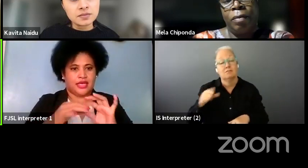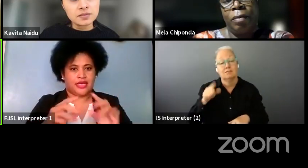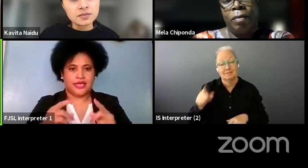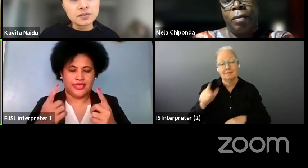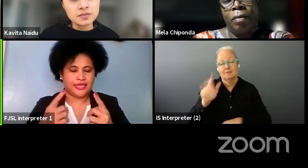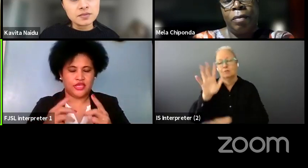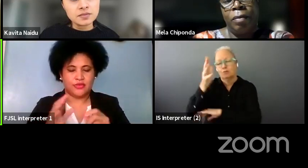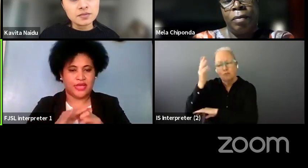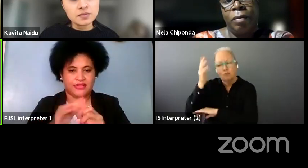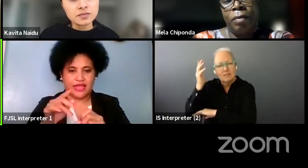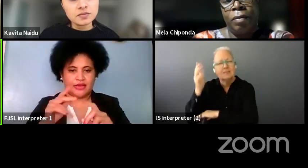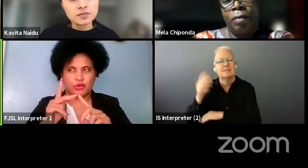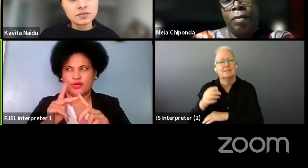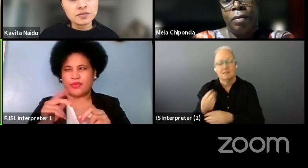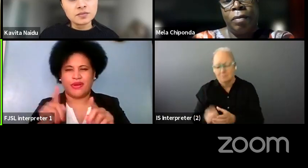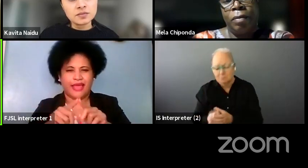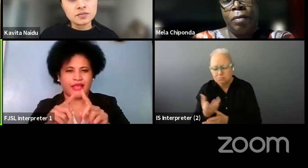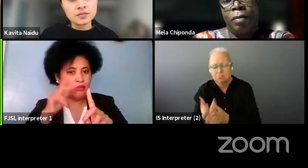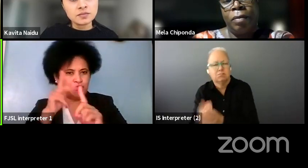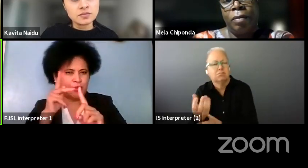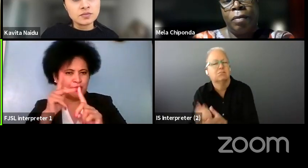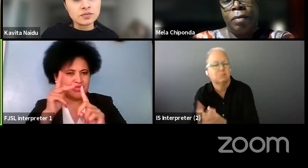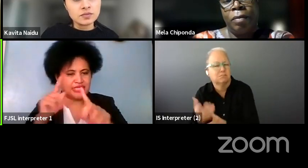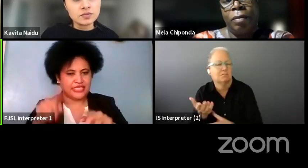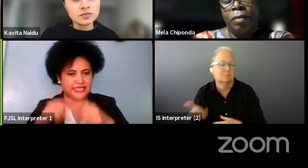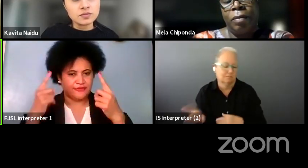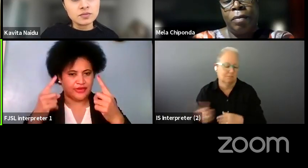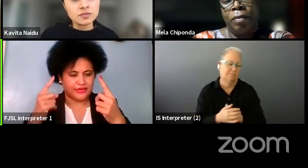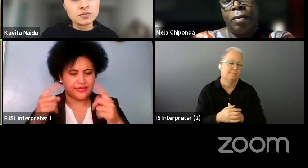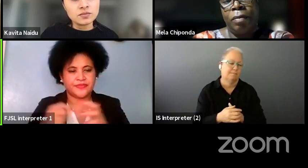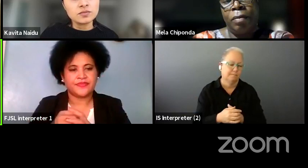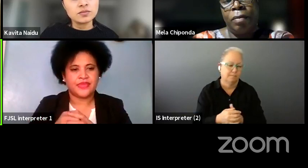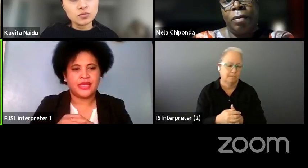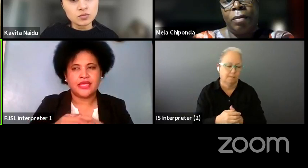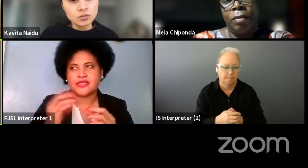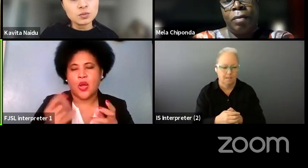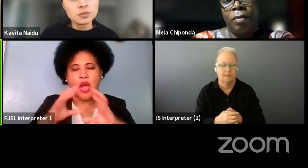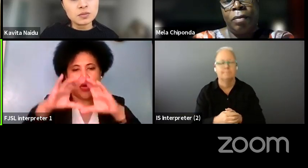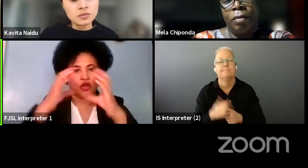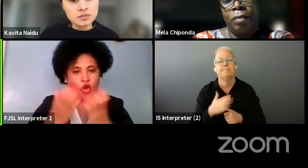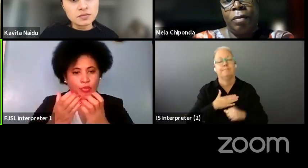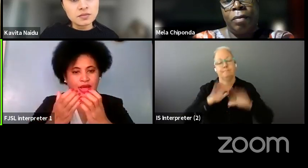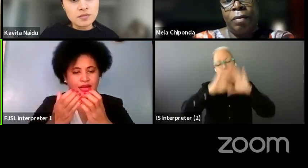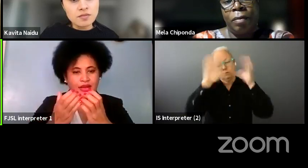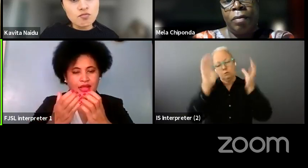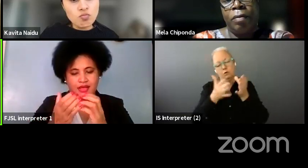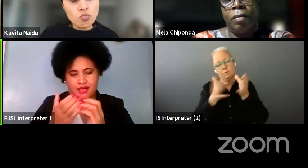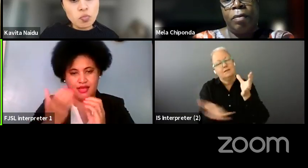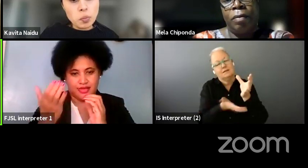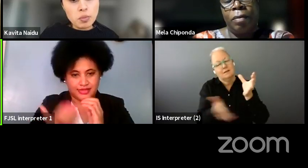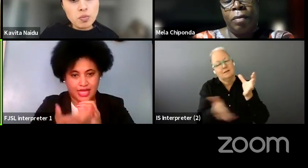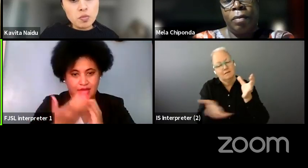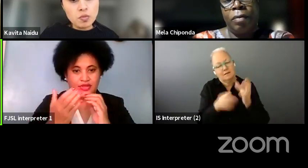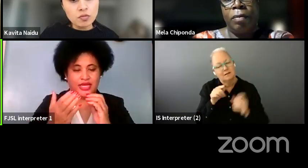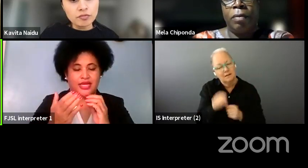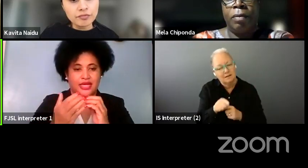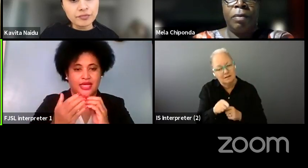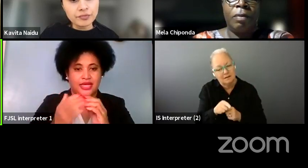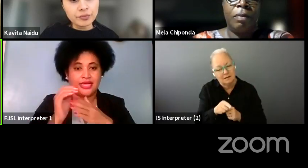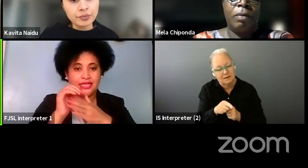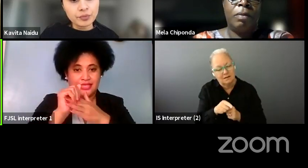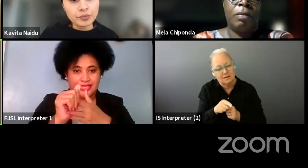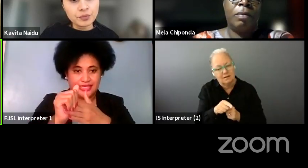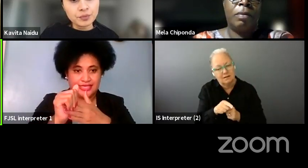disaster capitalism is seducing our global South leaders, we know that the climate crisis, for example, is emerging from